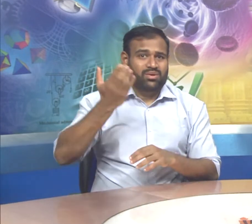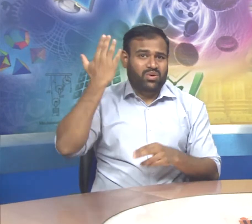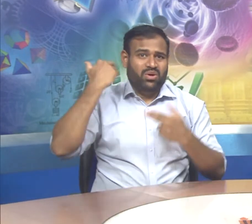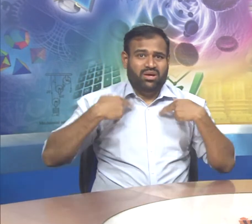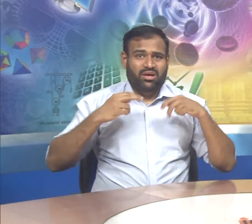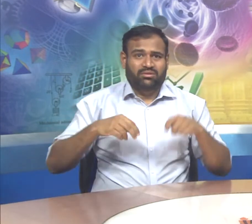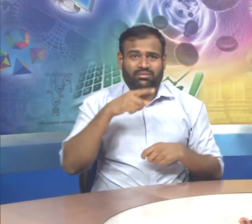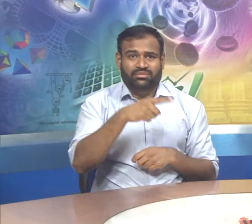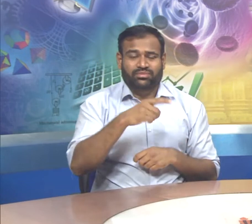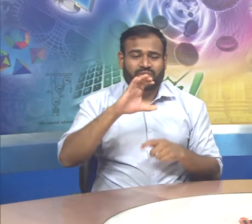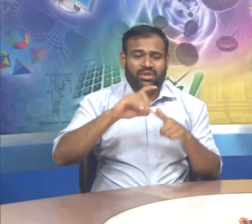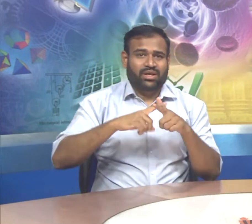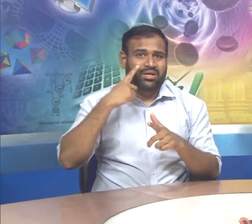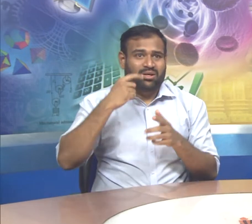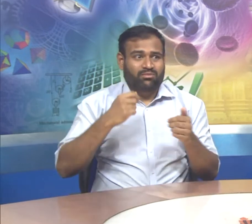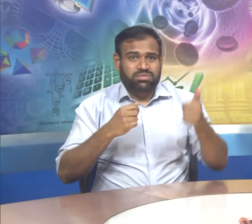Beside the Chief Justice,